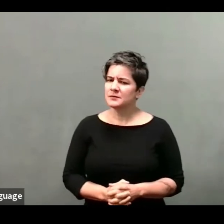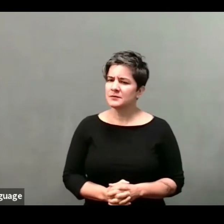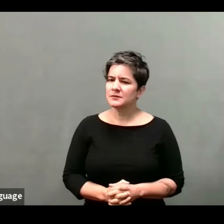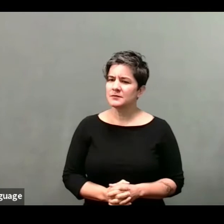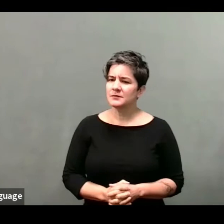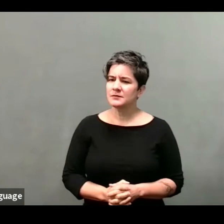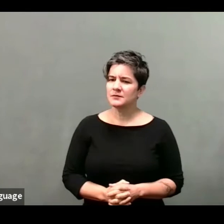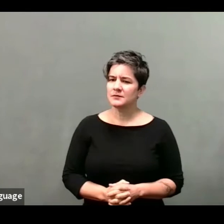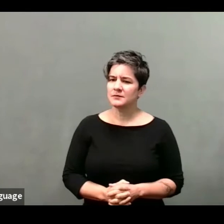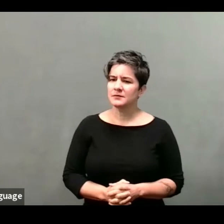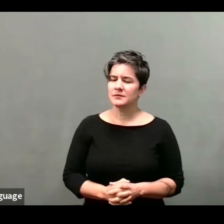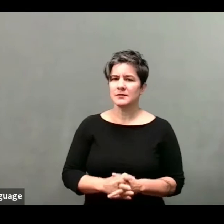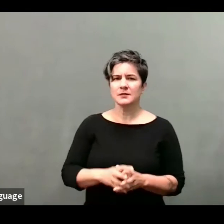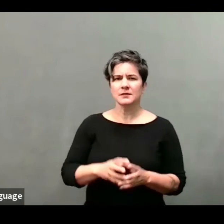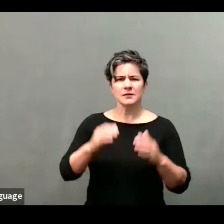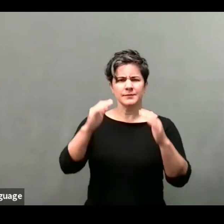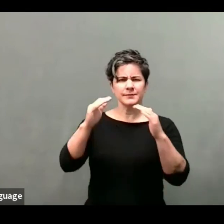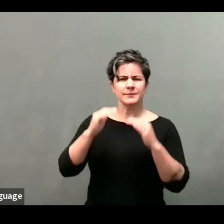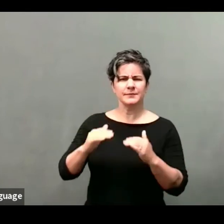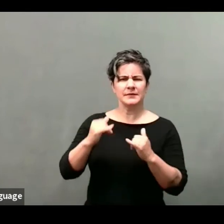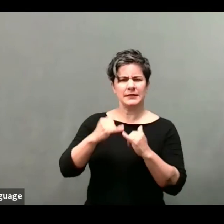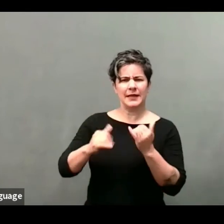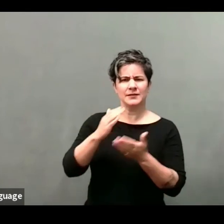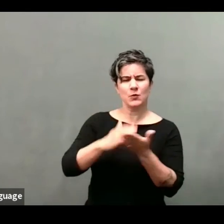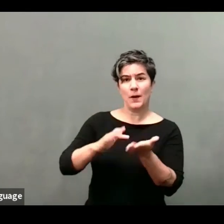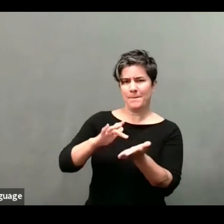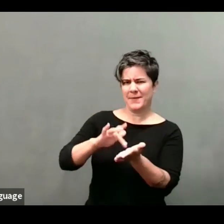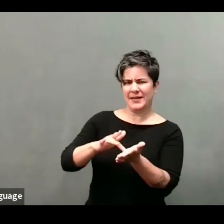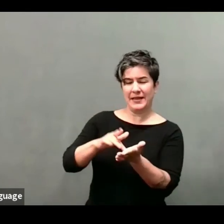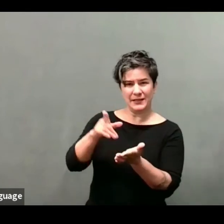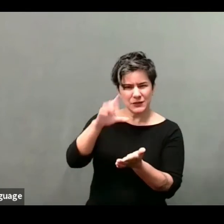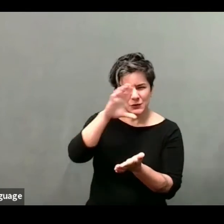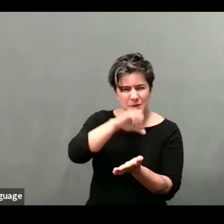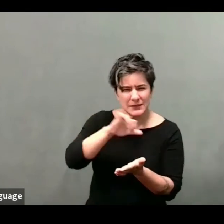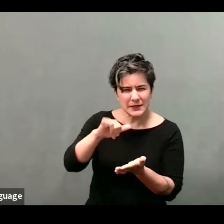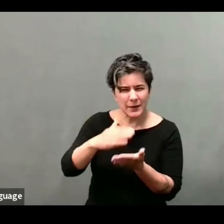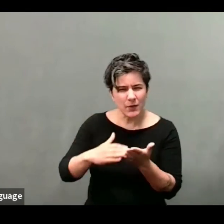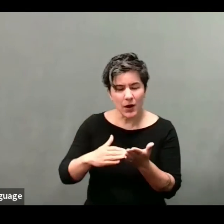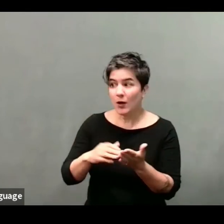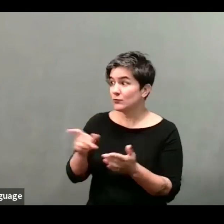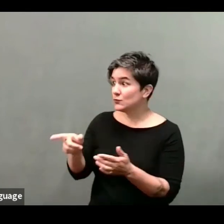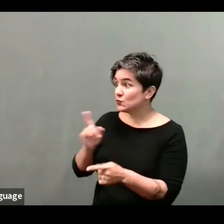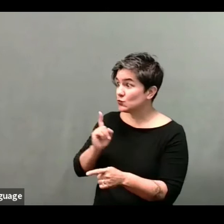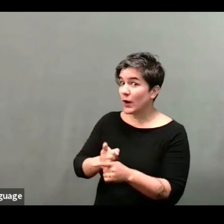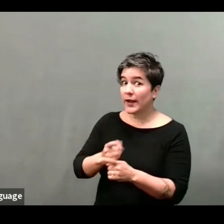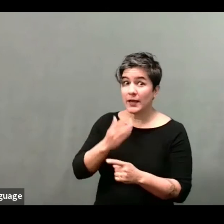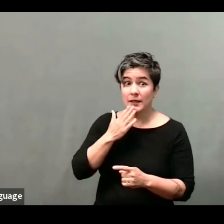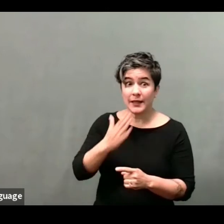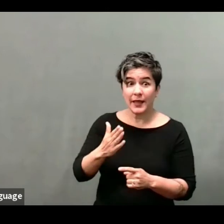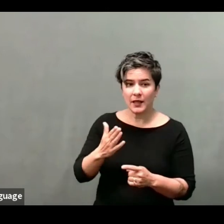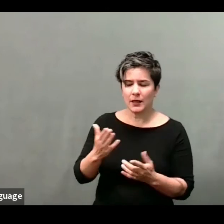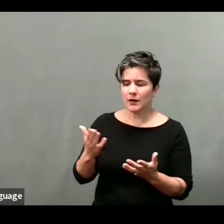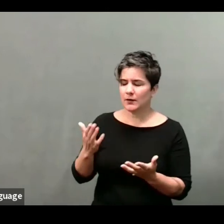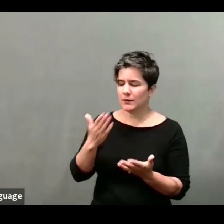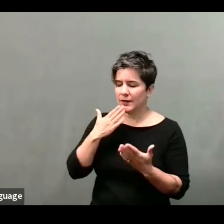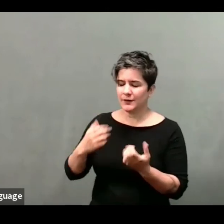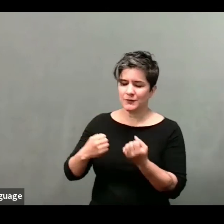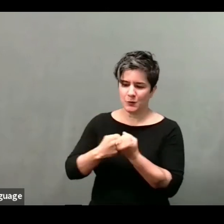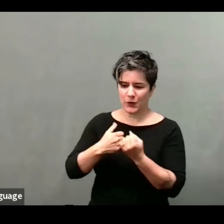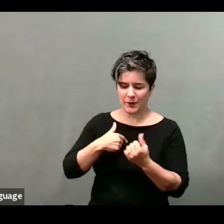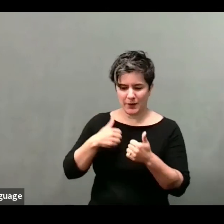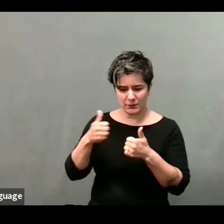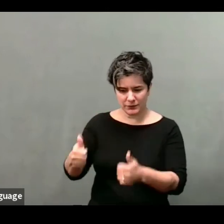talked about the last piece there, the medications. Yeah. You're right. Thank you. Oh my goodness. What would I do if you weren't